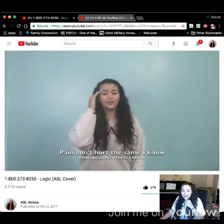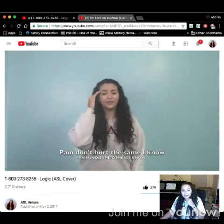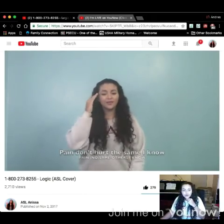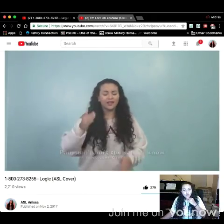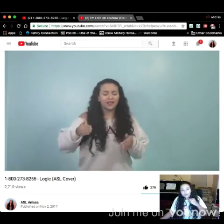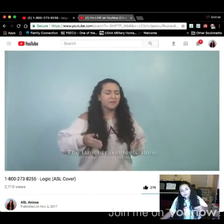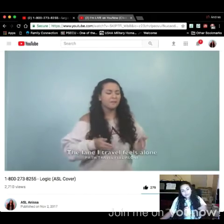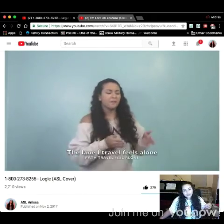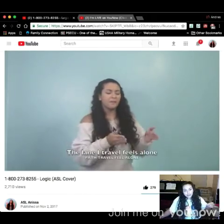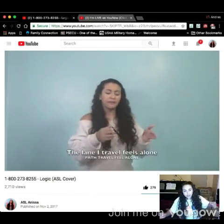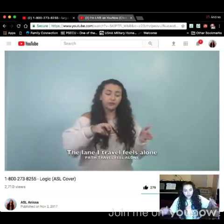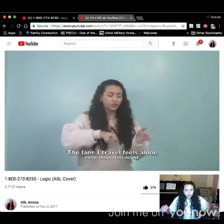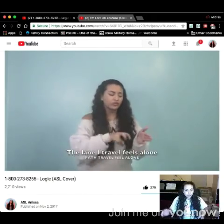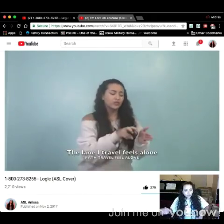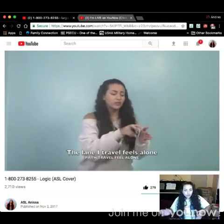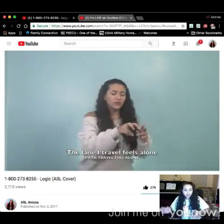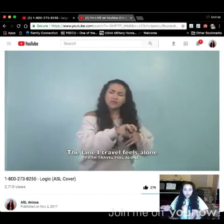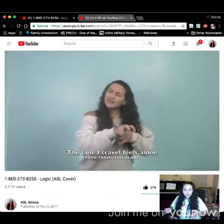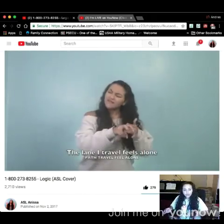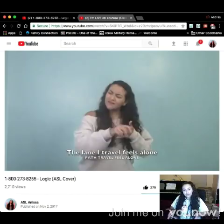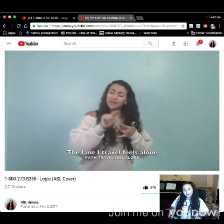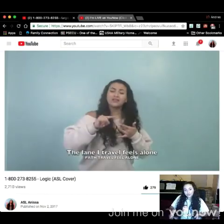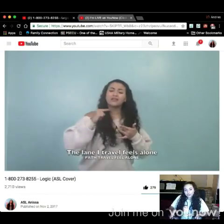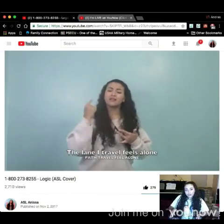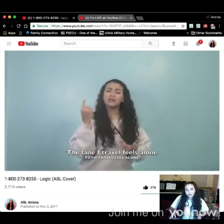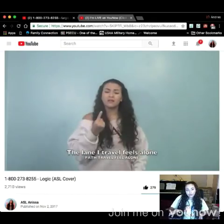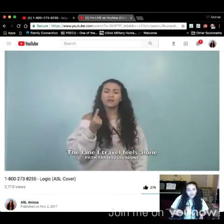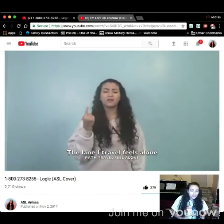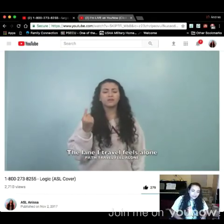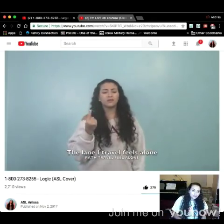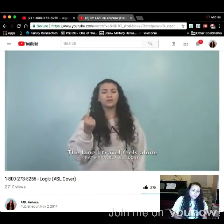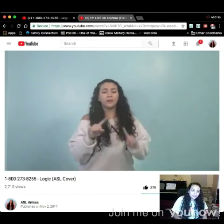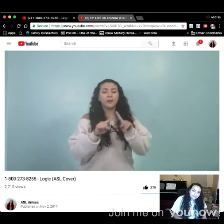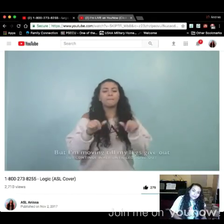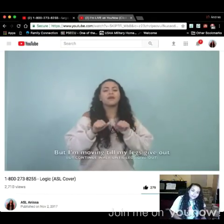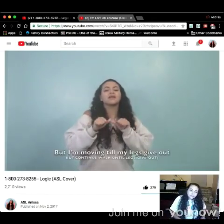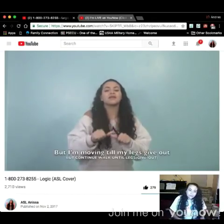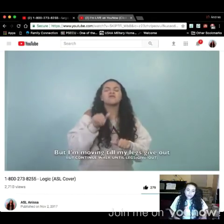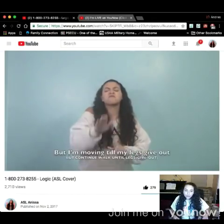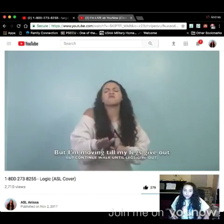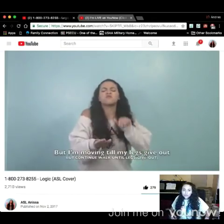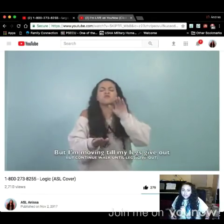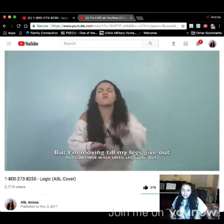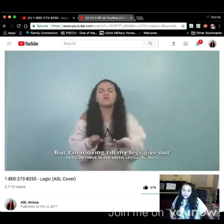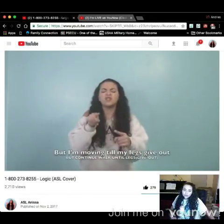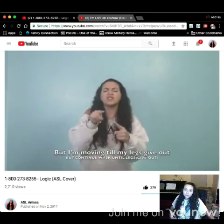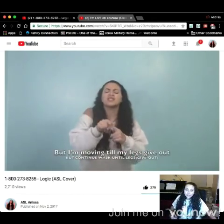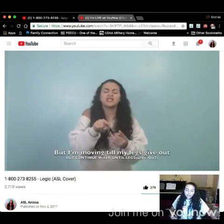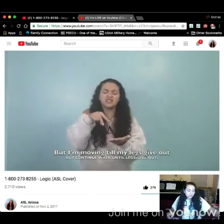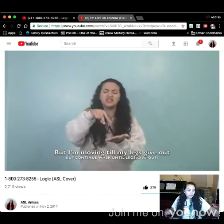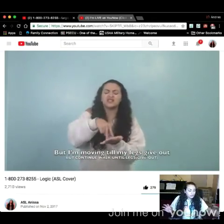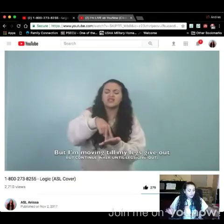I know the lane I travel feels alone, but I'm moving till